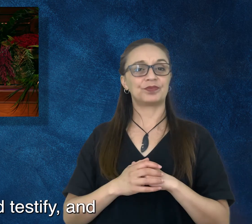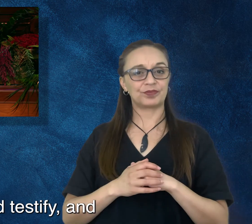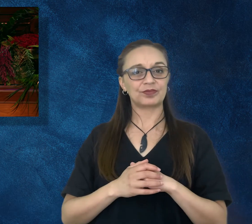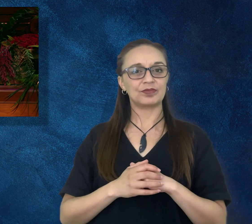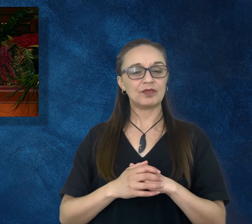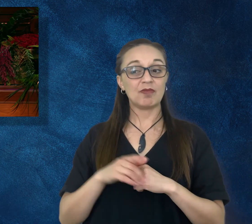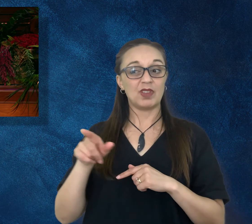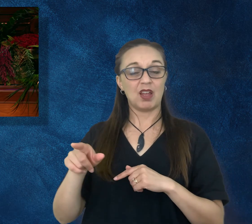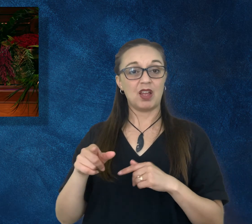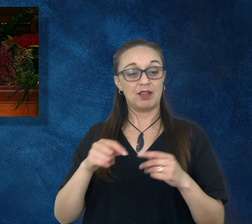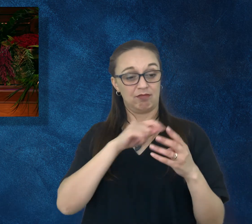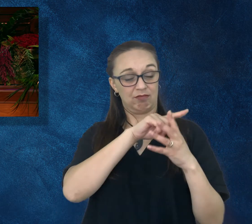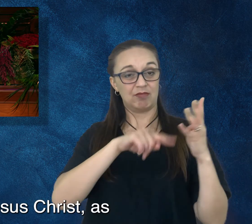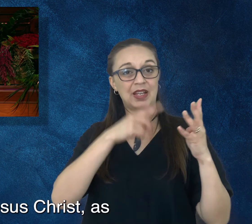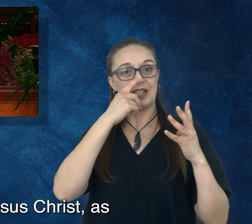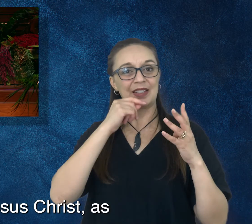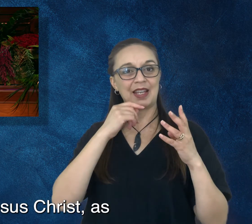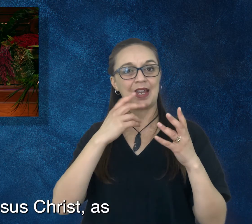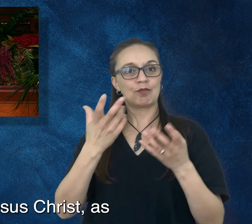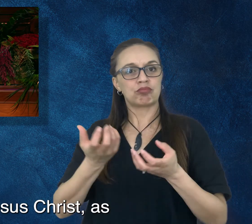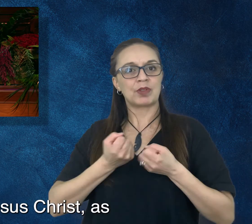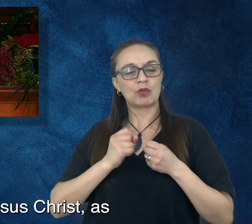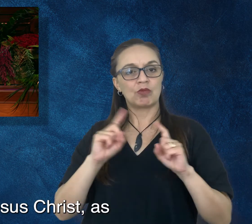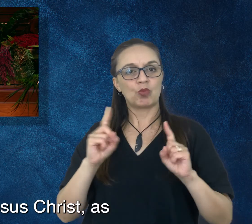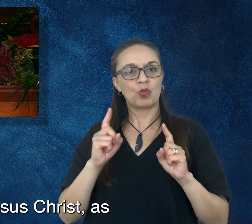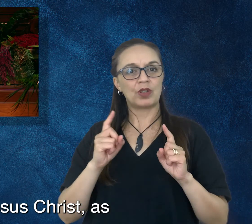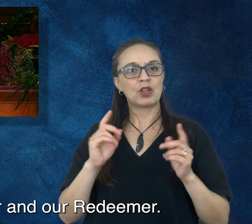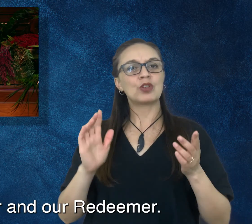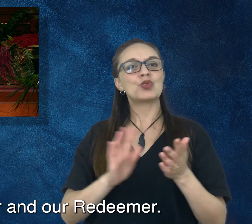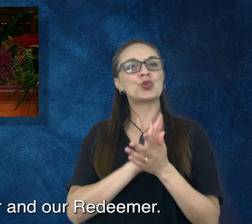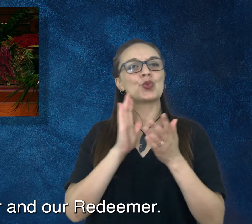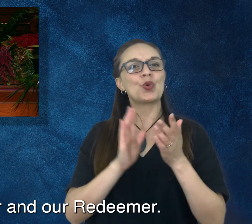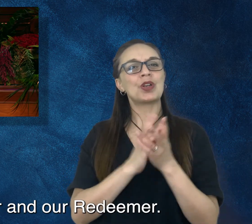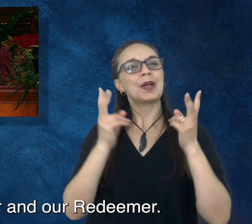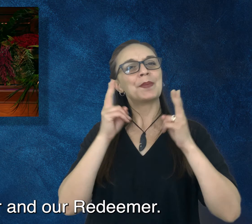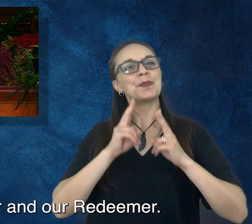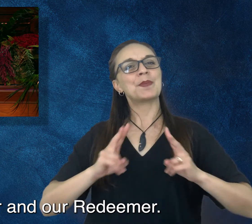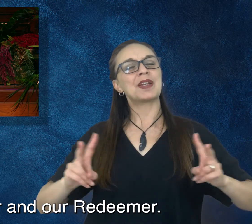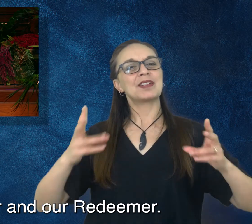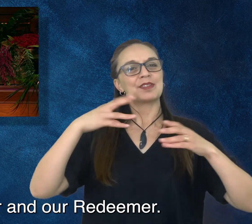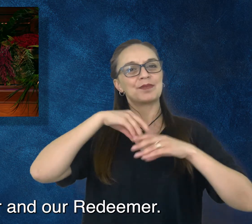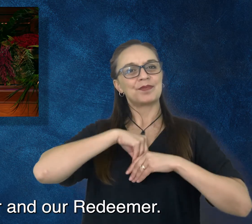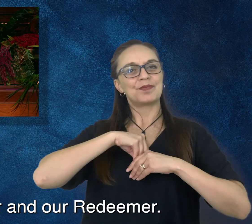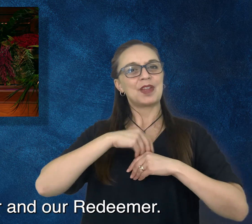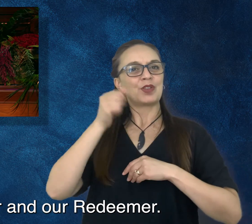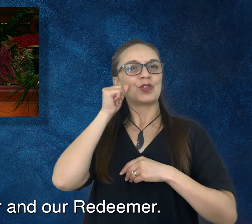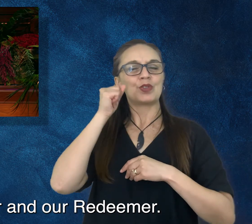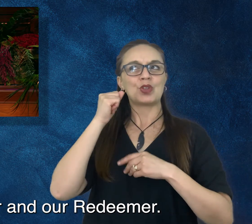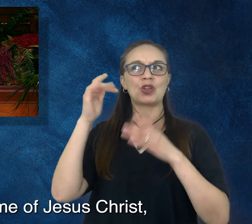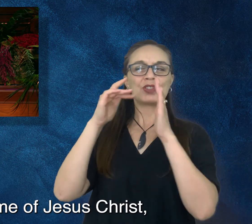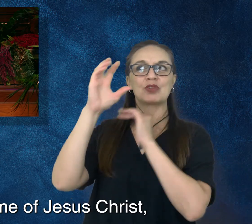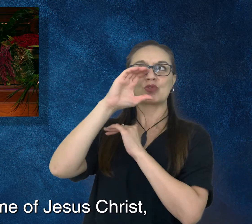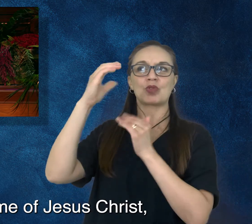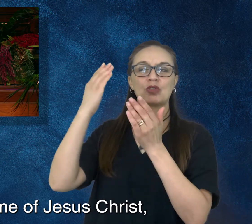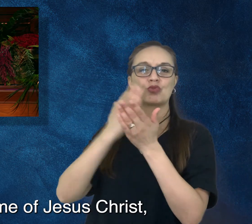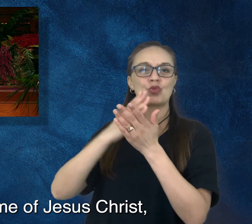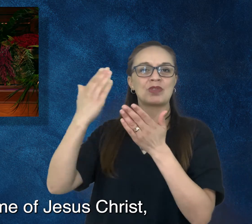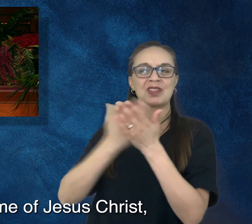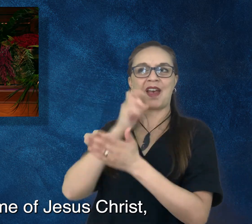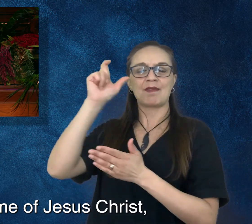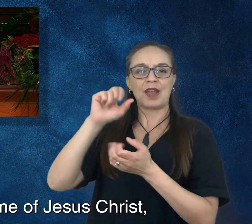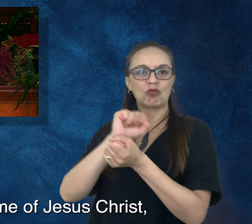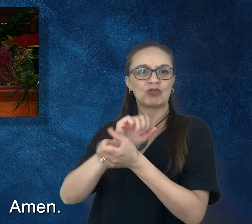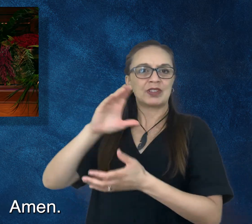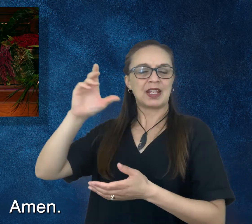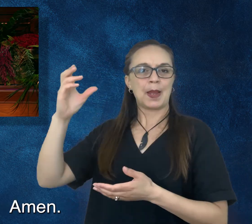testify, and of Jesus Christ as our Savior and our Redeemer. In the name of Jesus